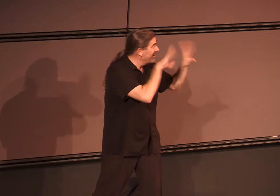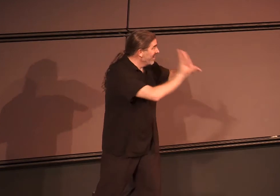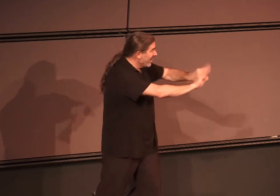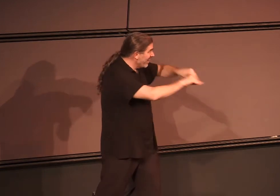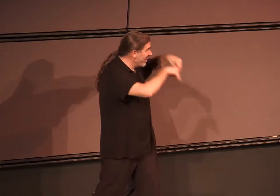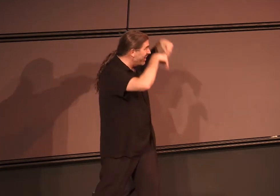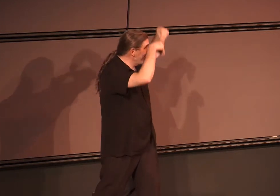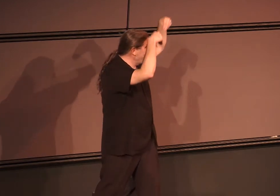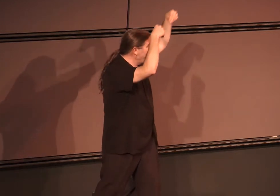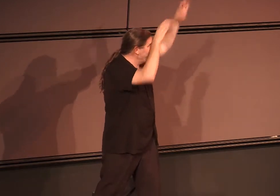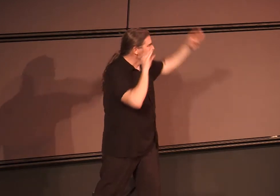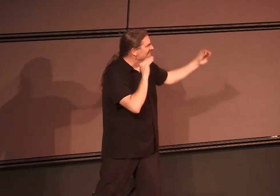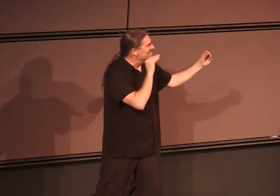eyes.